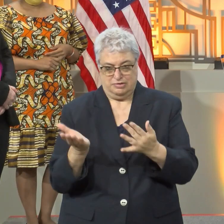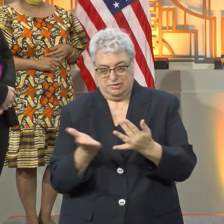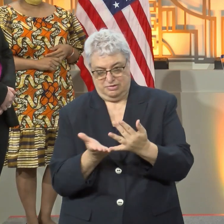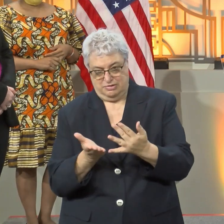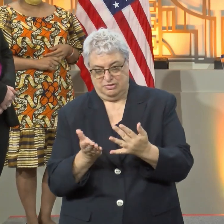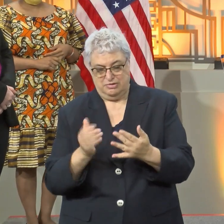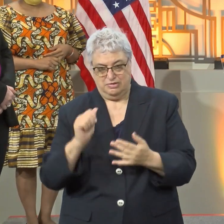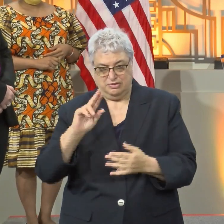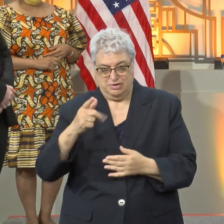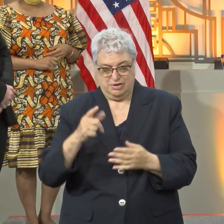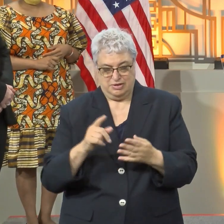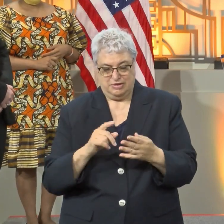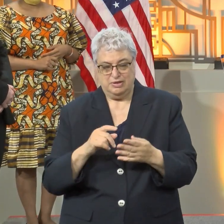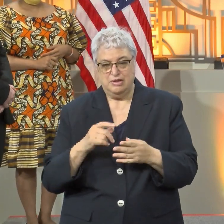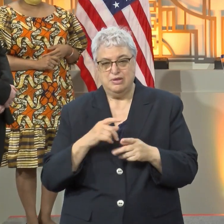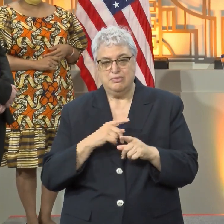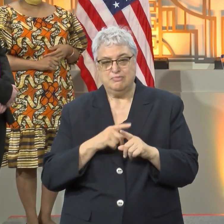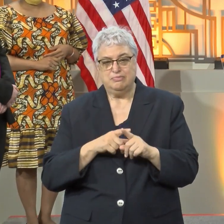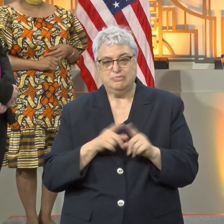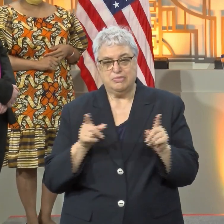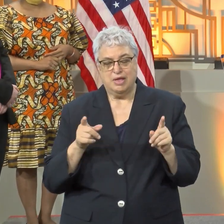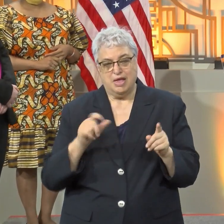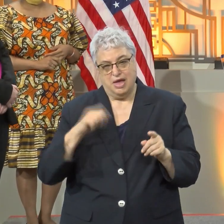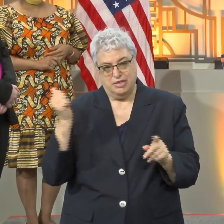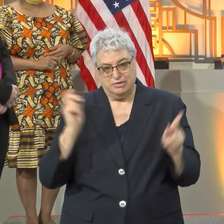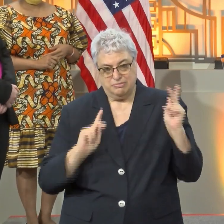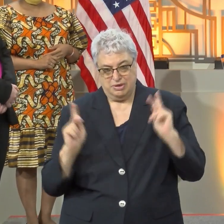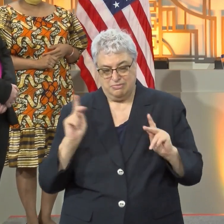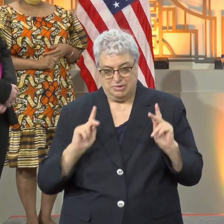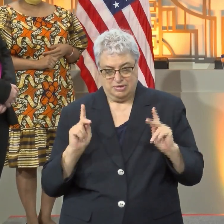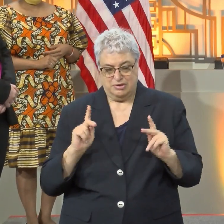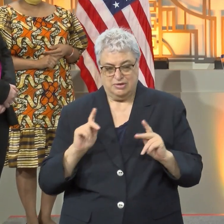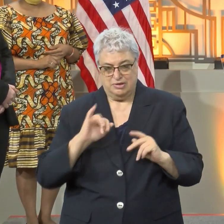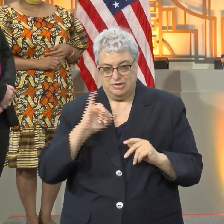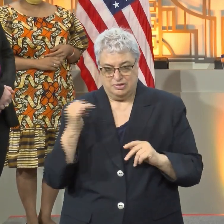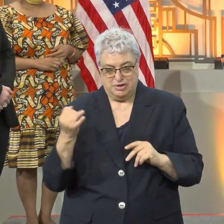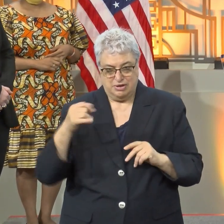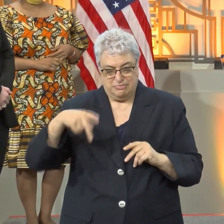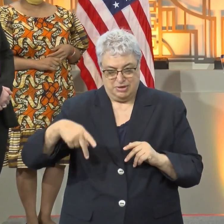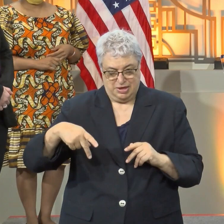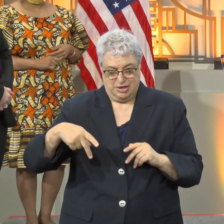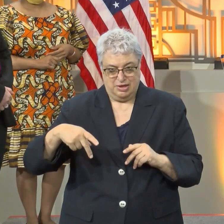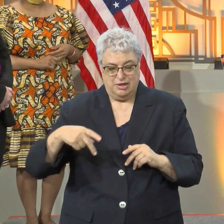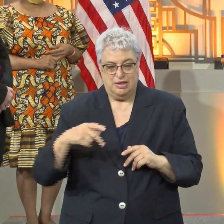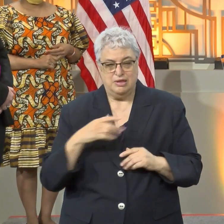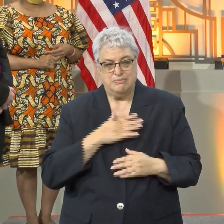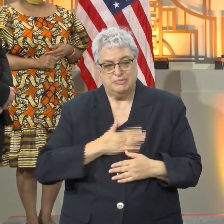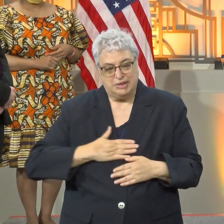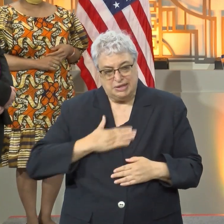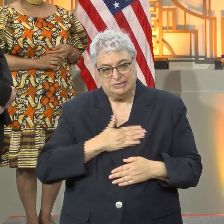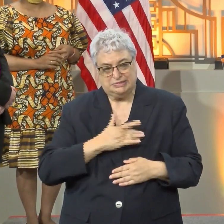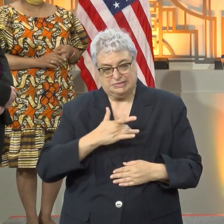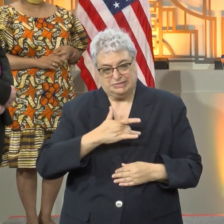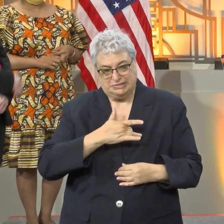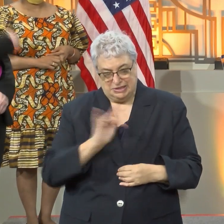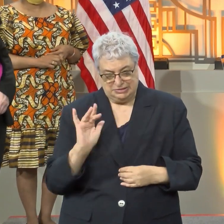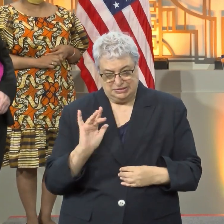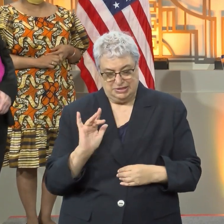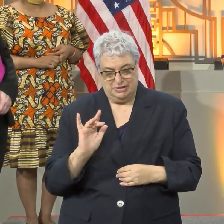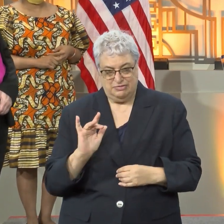to thank them for that. But I also want to ask others, JPs, Justice of the Peace, to also be sensitive to that. This is a collective